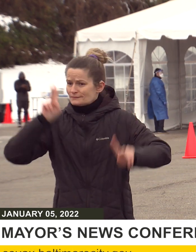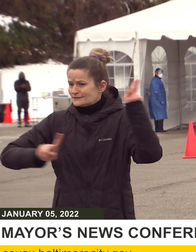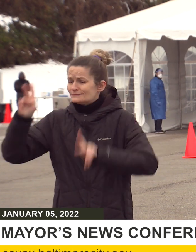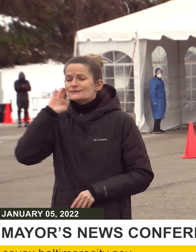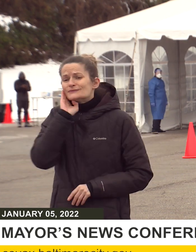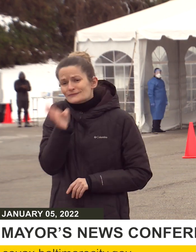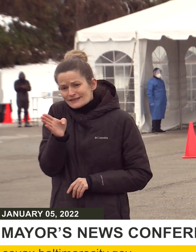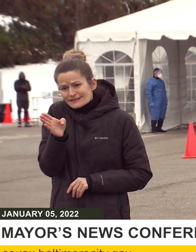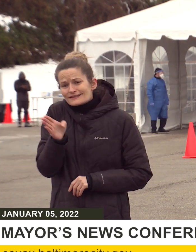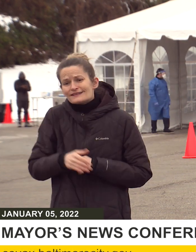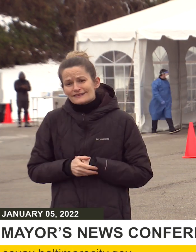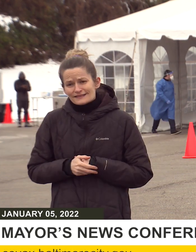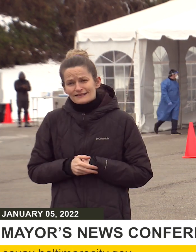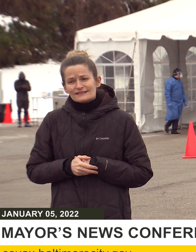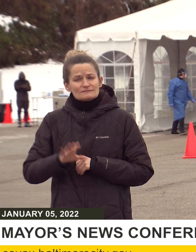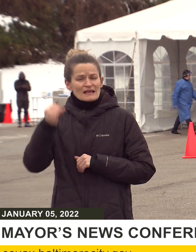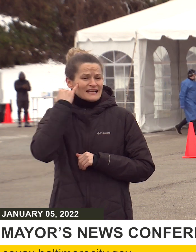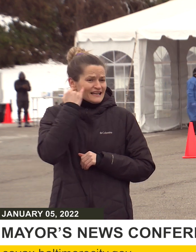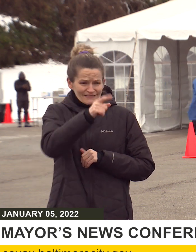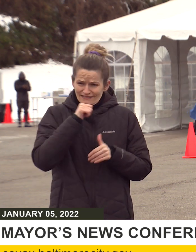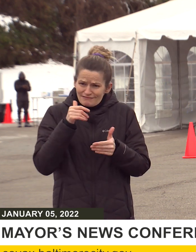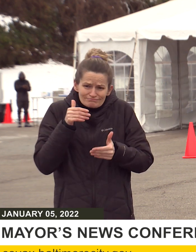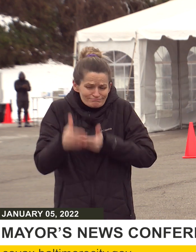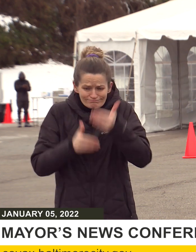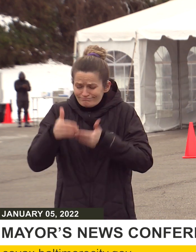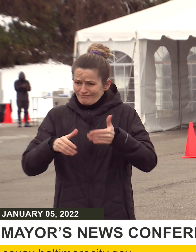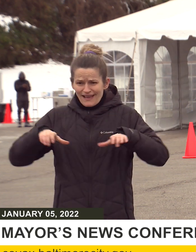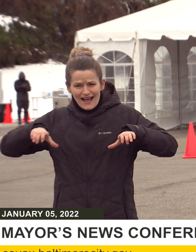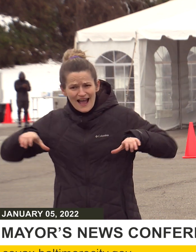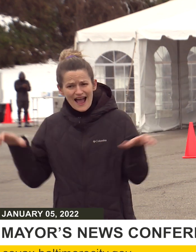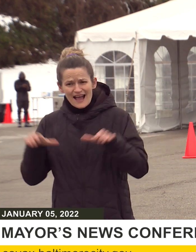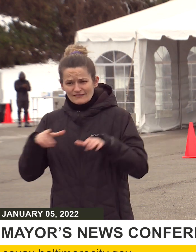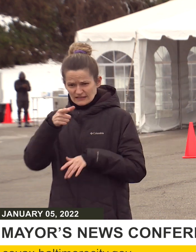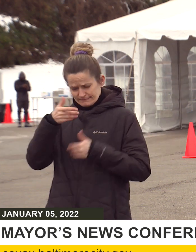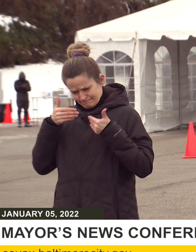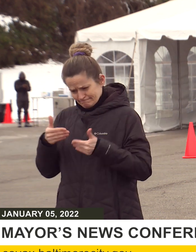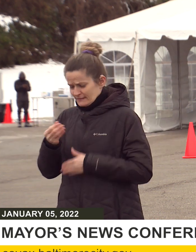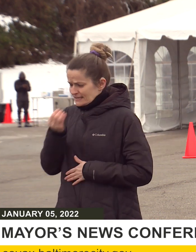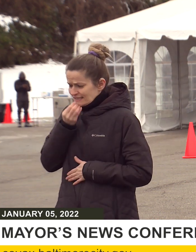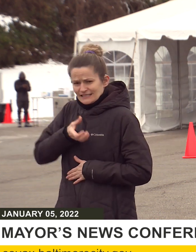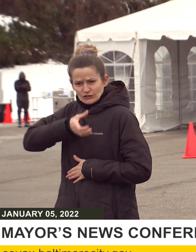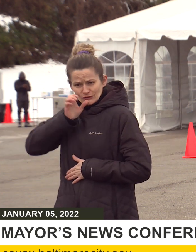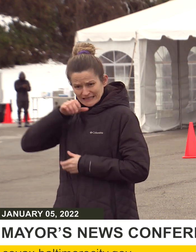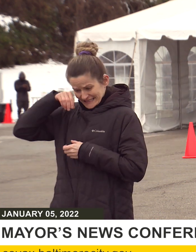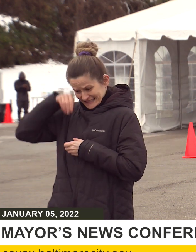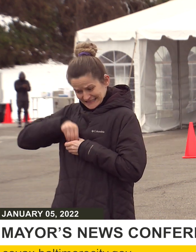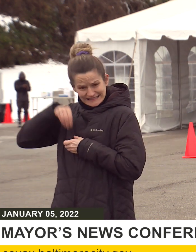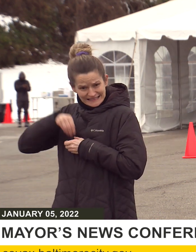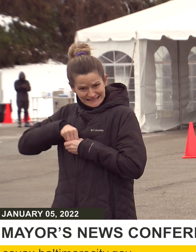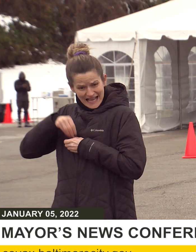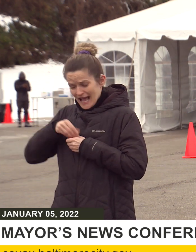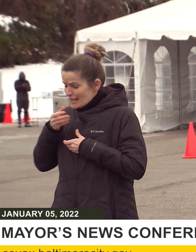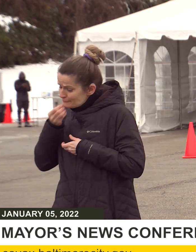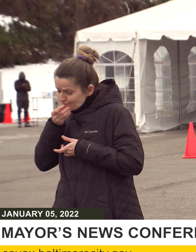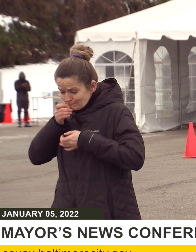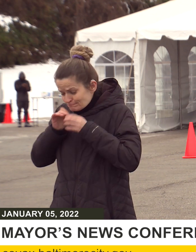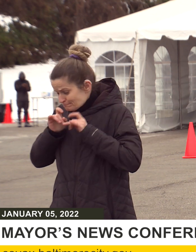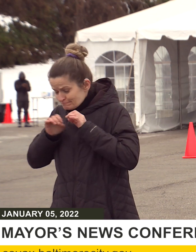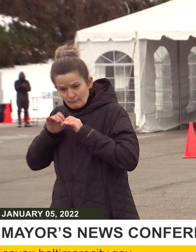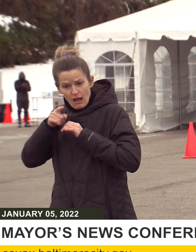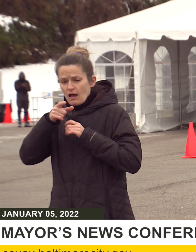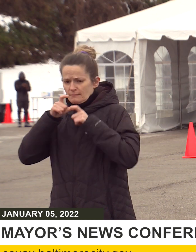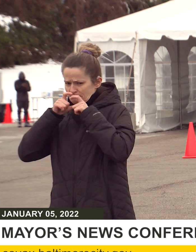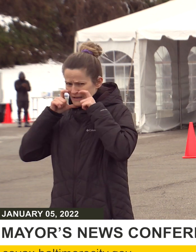If you are not actively eating or drinking indoors, you have to wear a mask. No ifs, buts, or maybes about that.